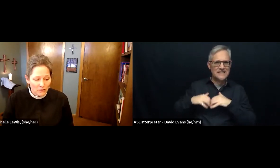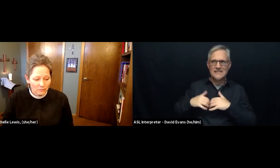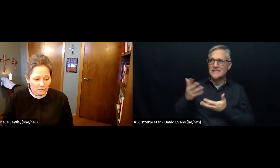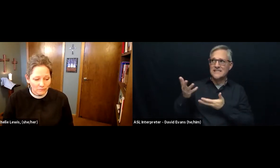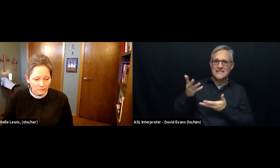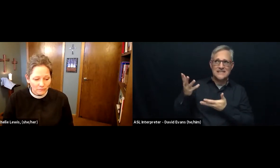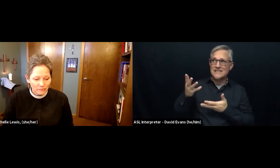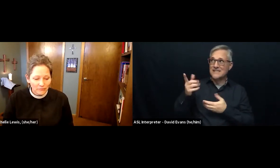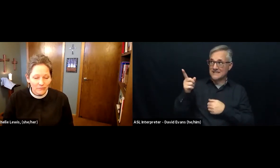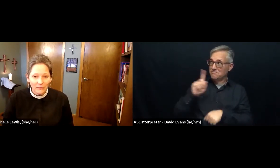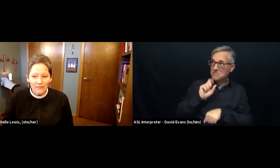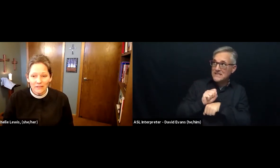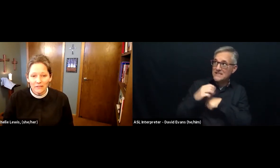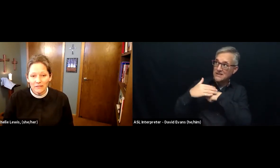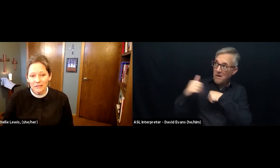be.